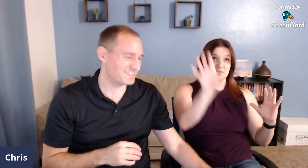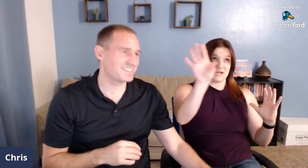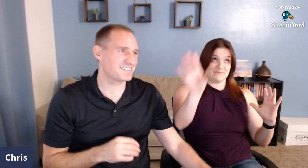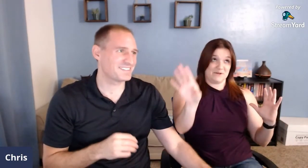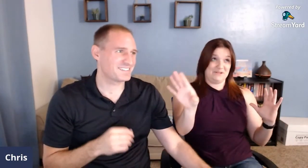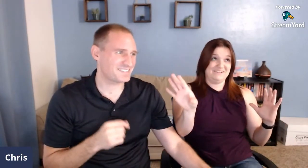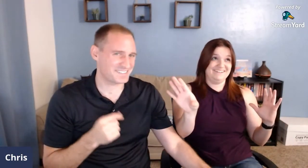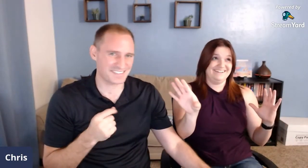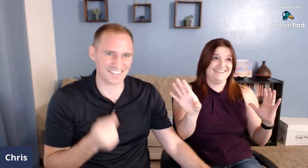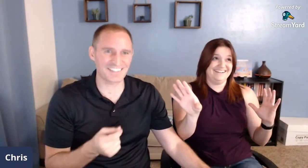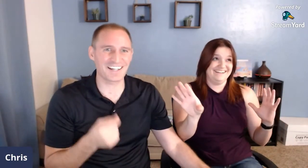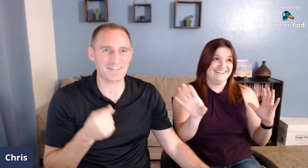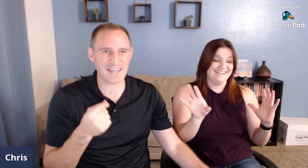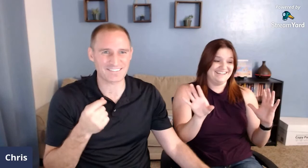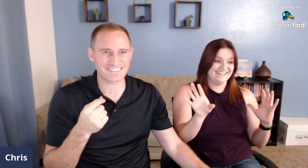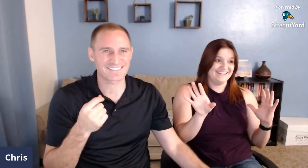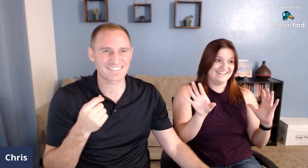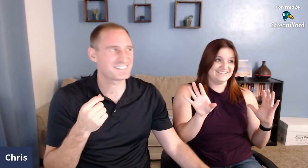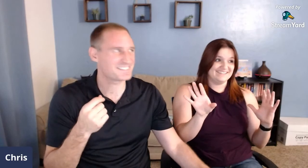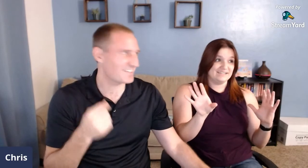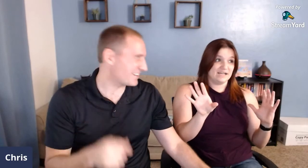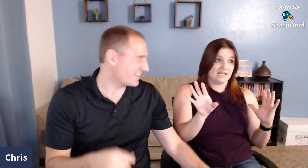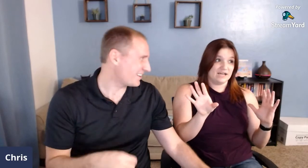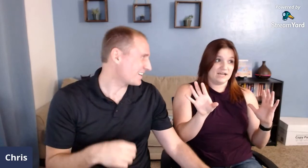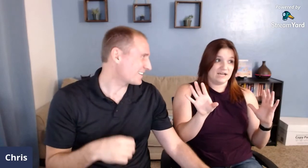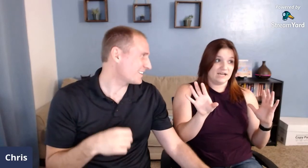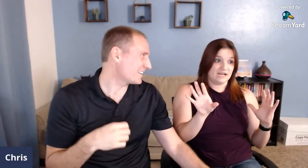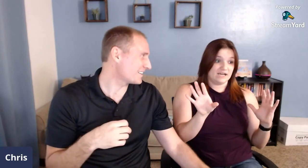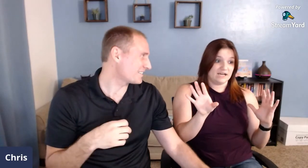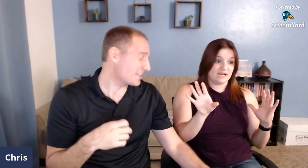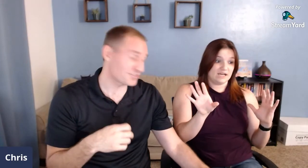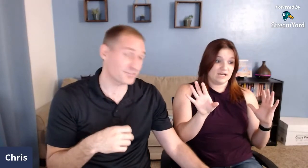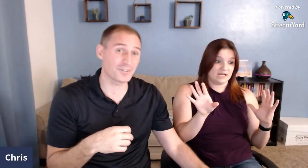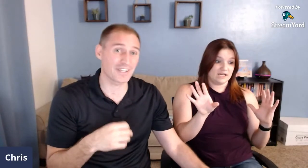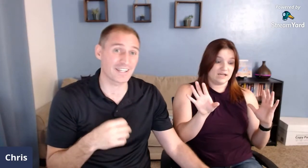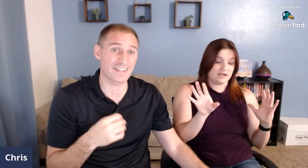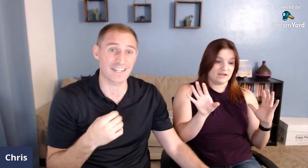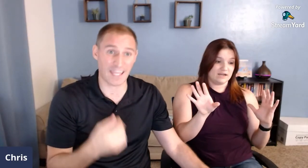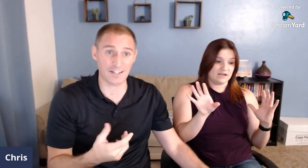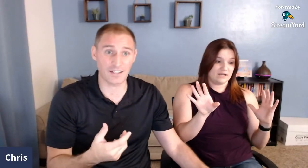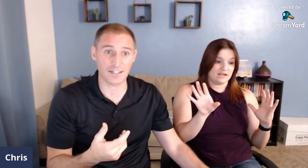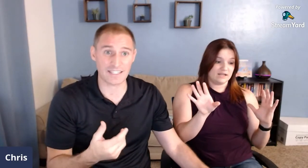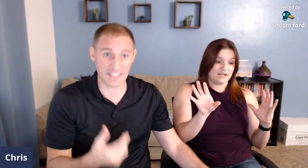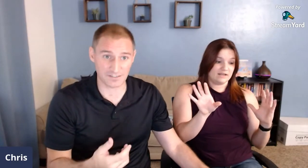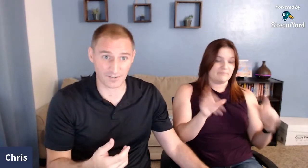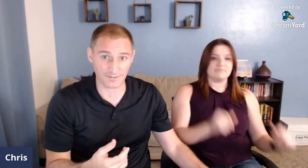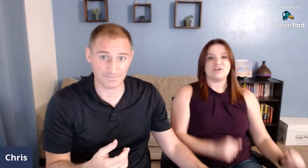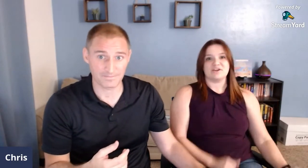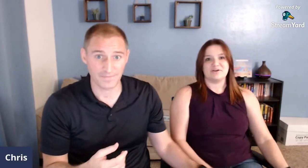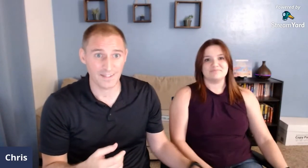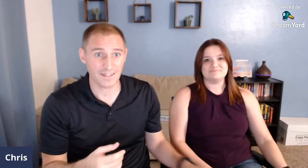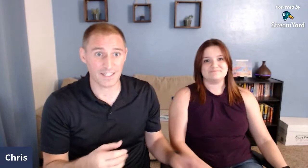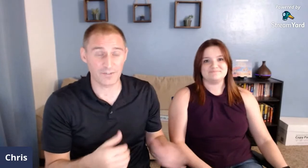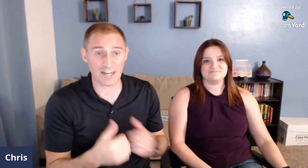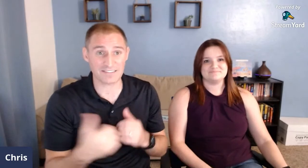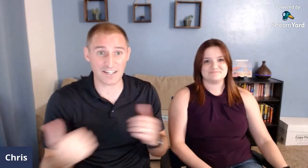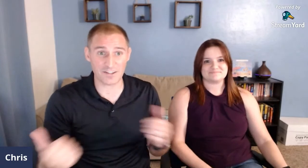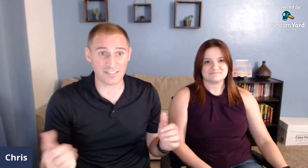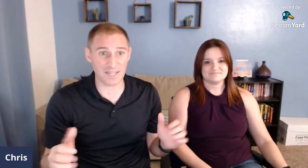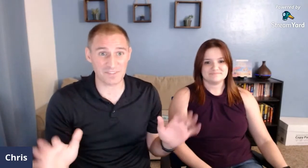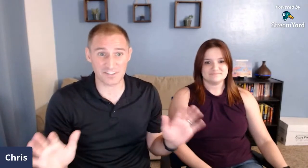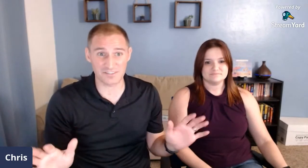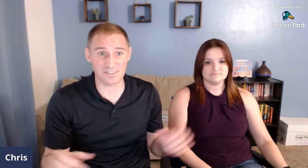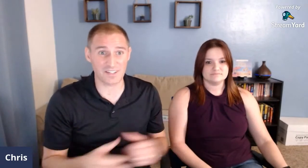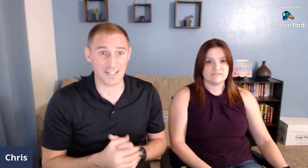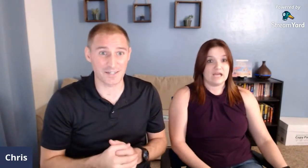accordingly to your time zone. 6 o'clock Mountain, 7 o'clock Central, and then 8 o'clock Eastern. There you go. And if you're outside